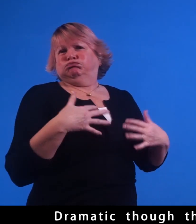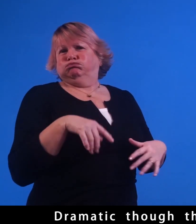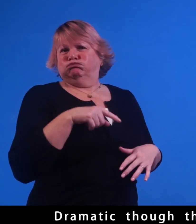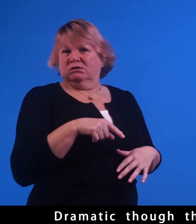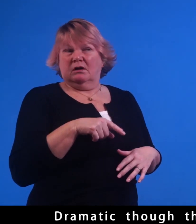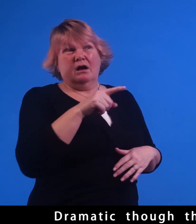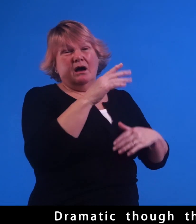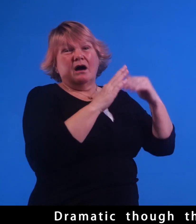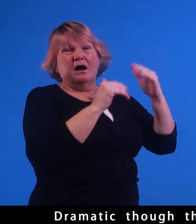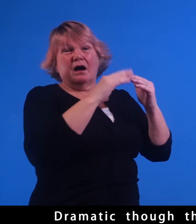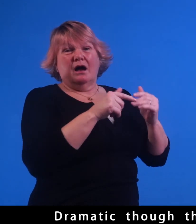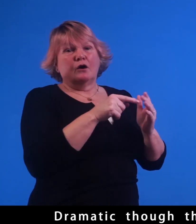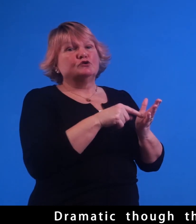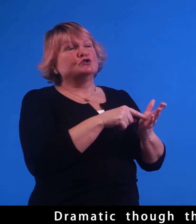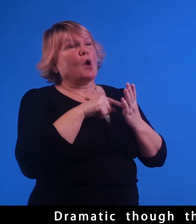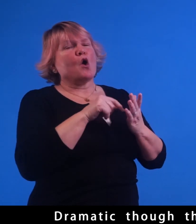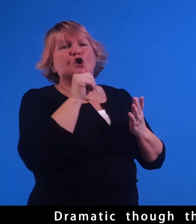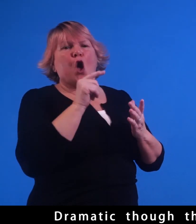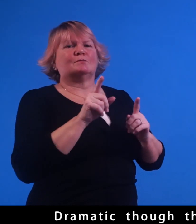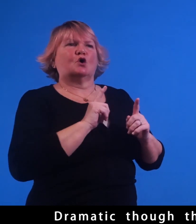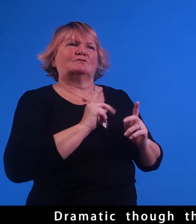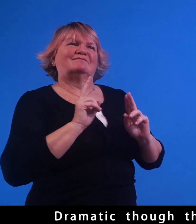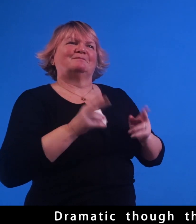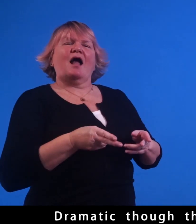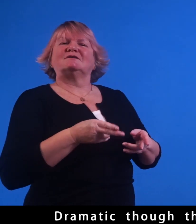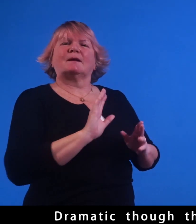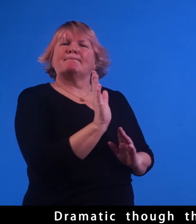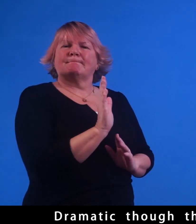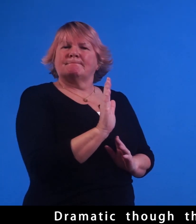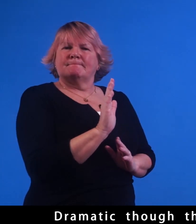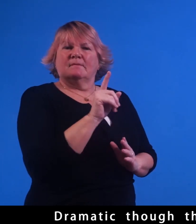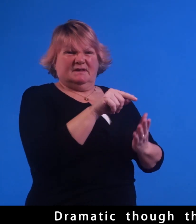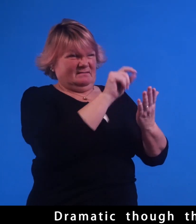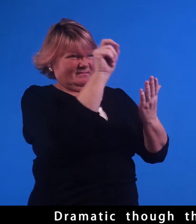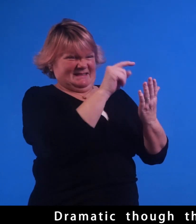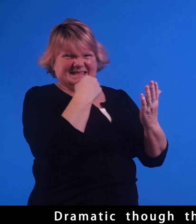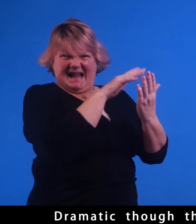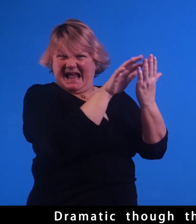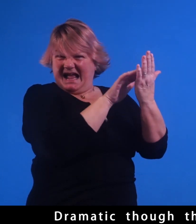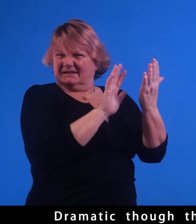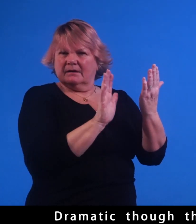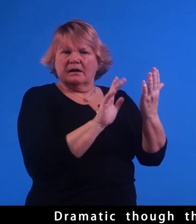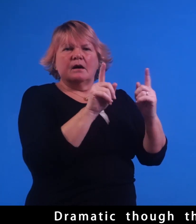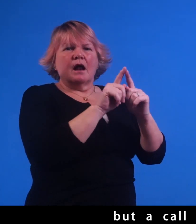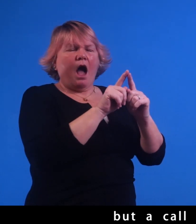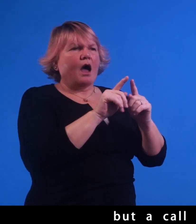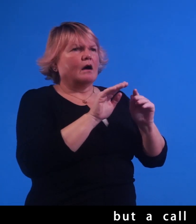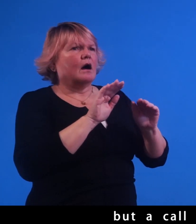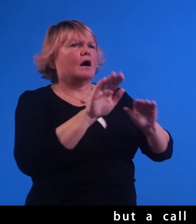Dramatic though this is, the Nelson Monument represents not martyrdom, as the inscription suggests, but